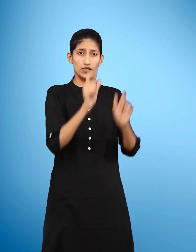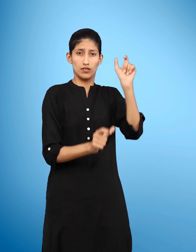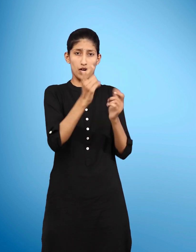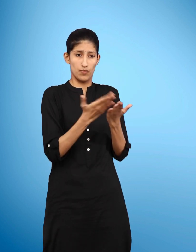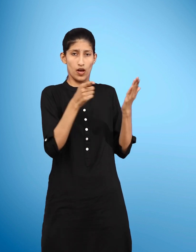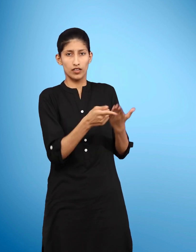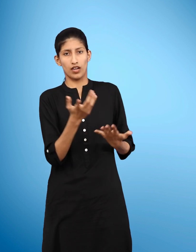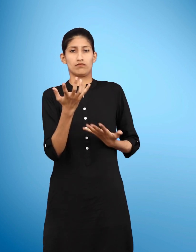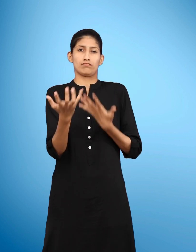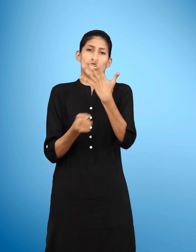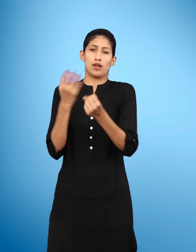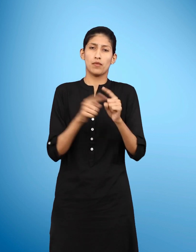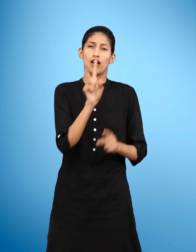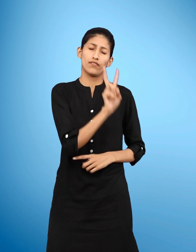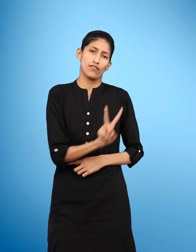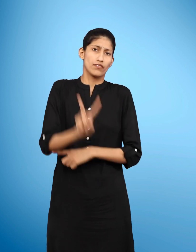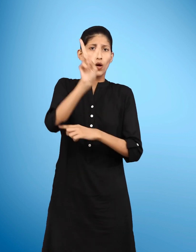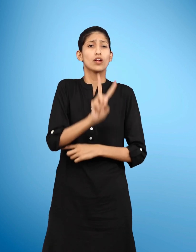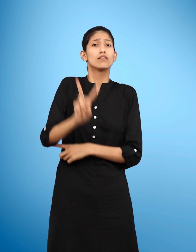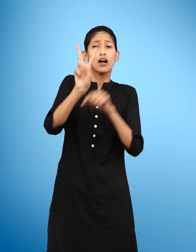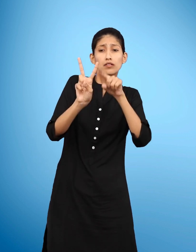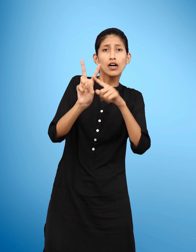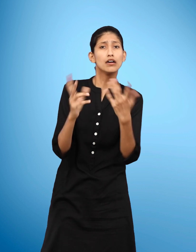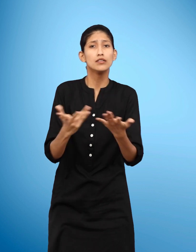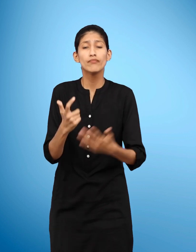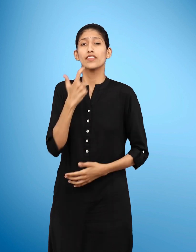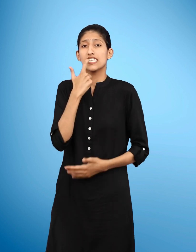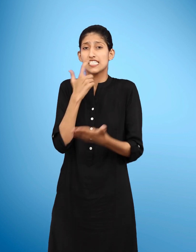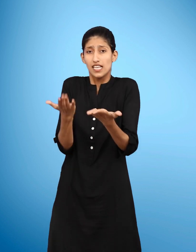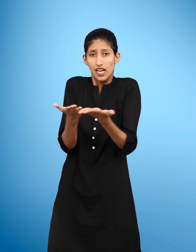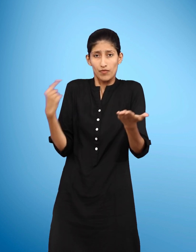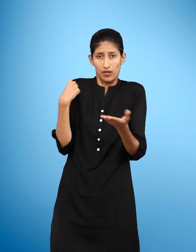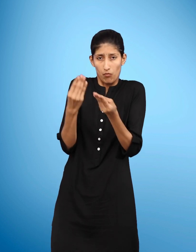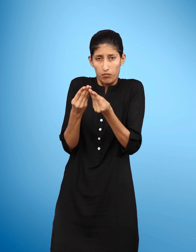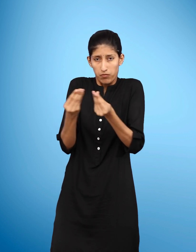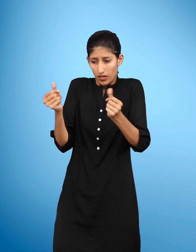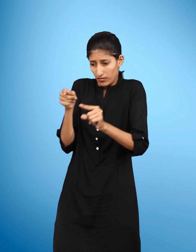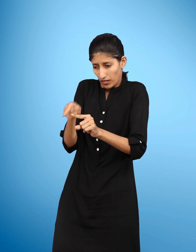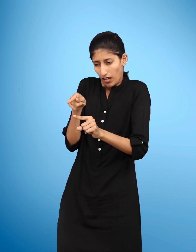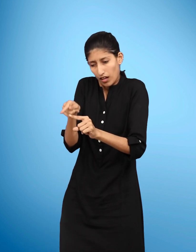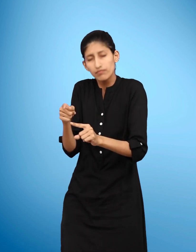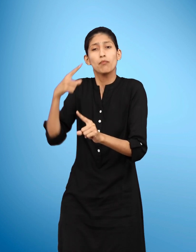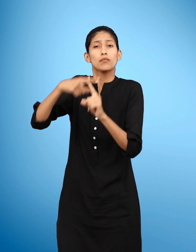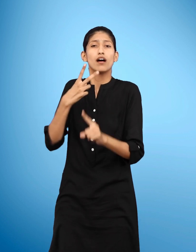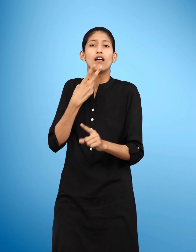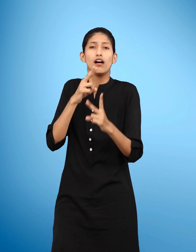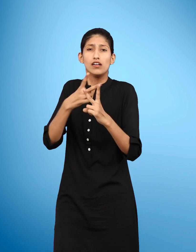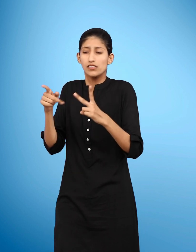The rich, glossy colors of silk, as well as its smooth texture, make